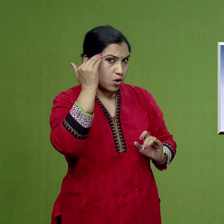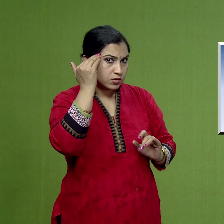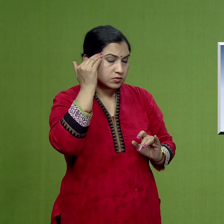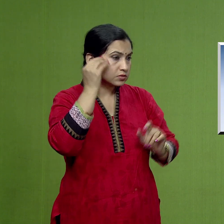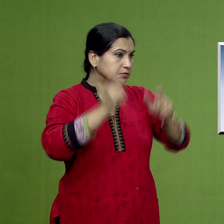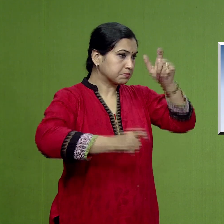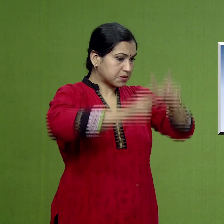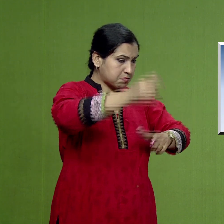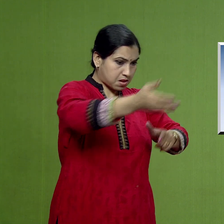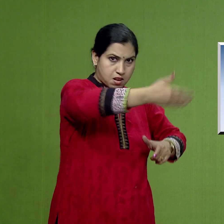population.